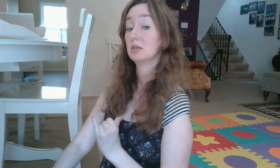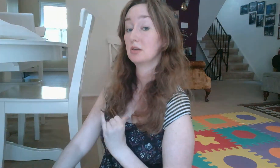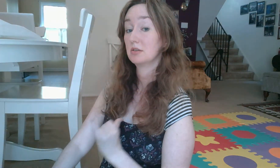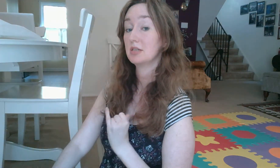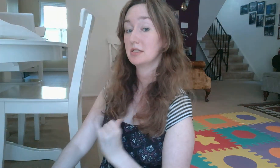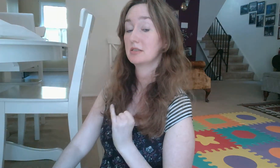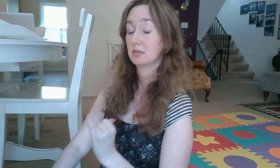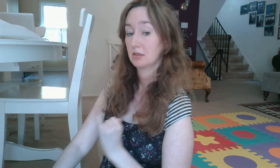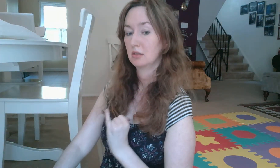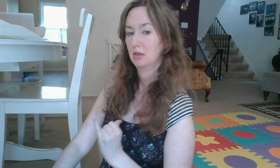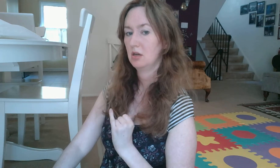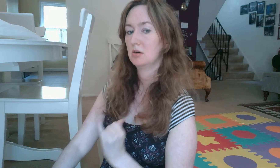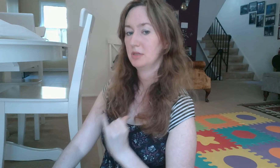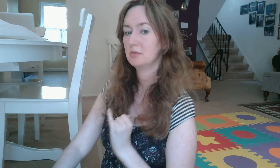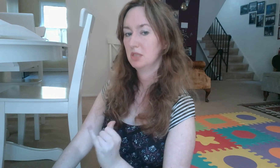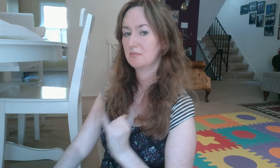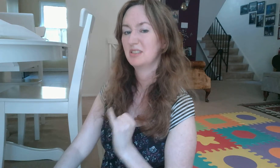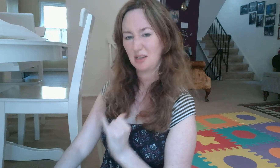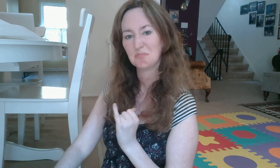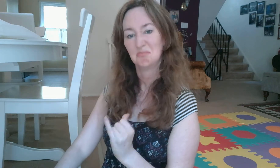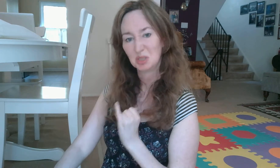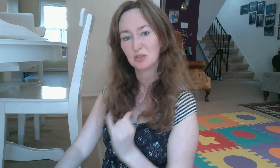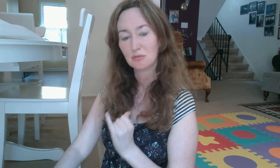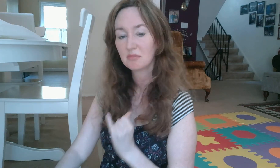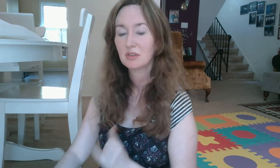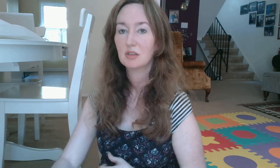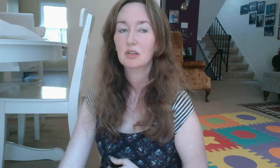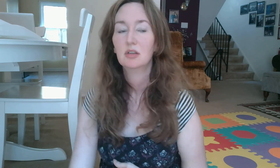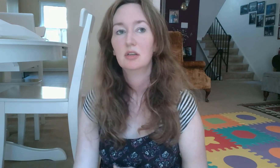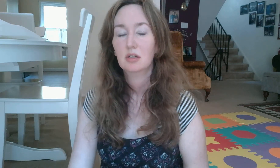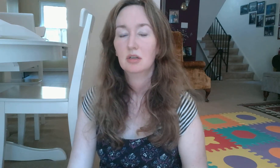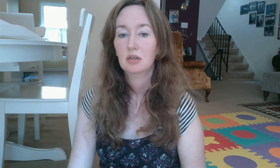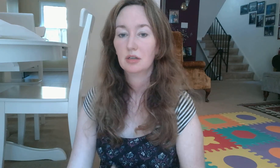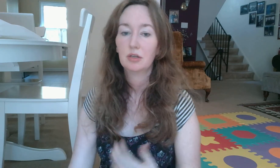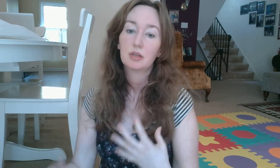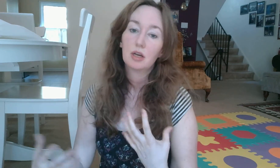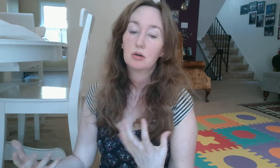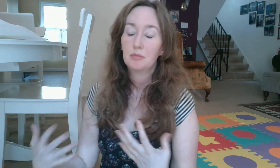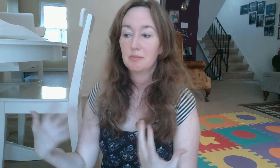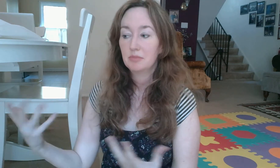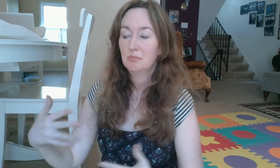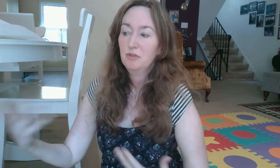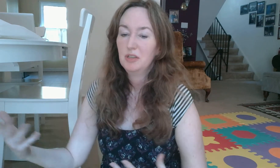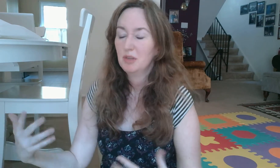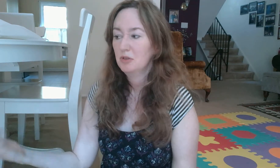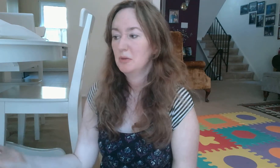your chest. Oh, me same, me too. You're like, oh, the movie was